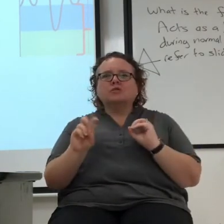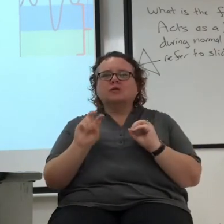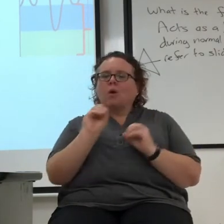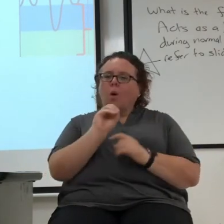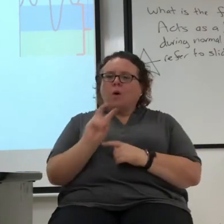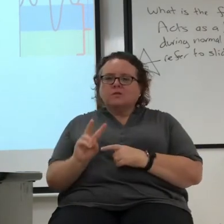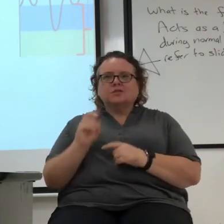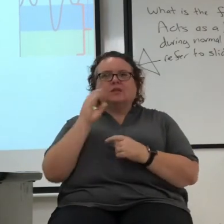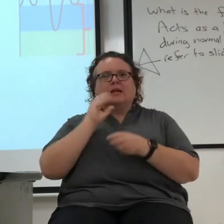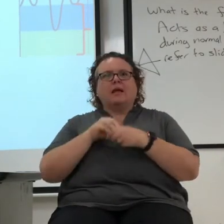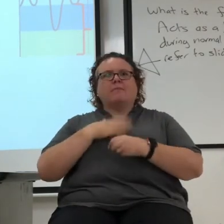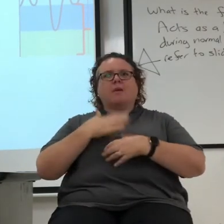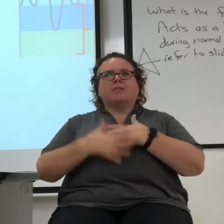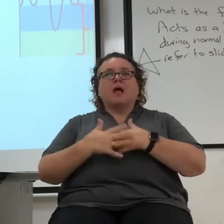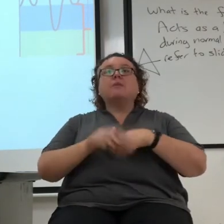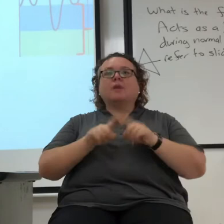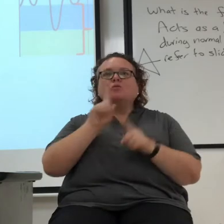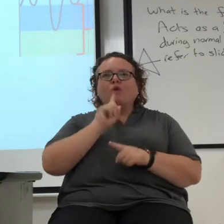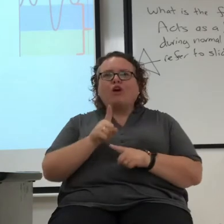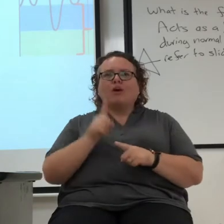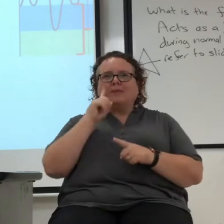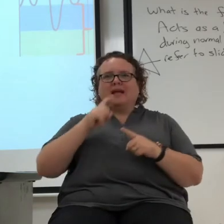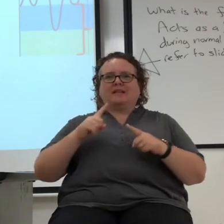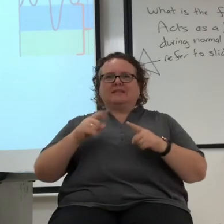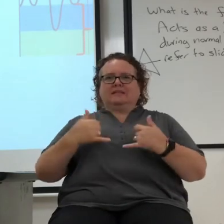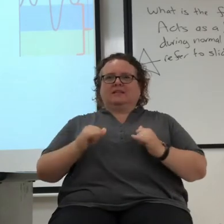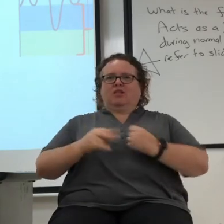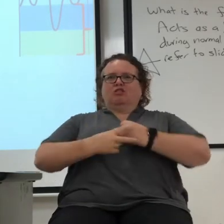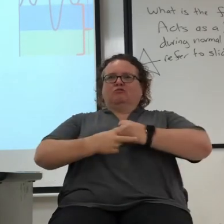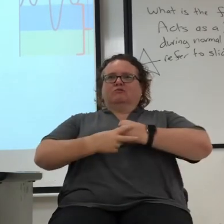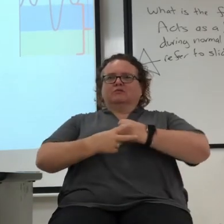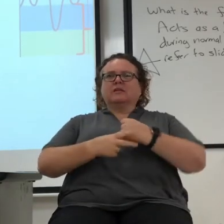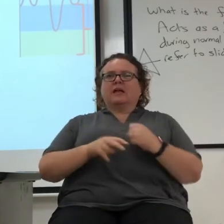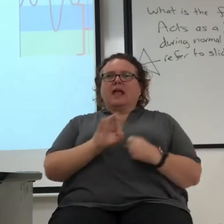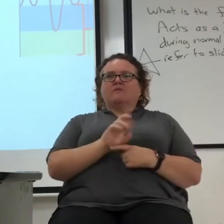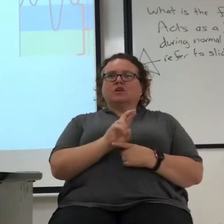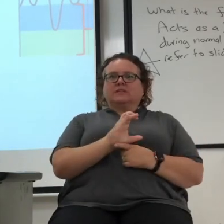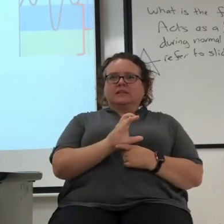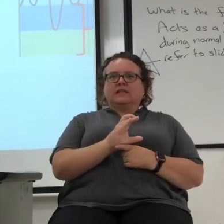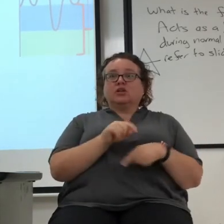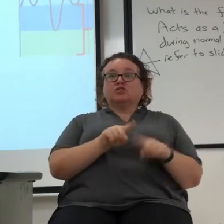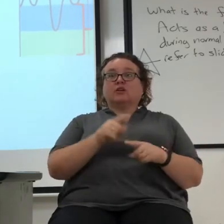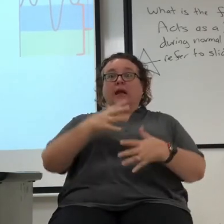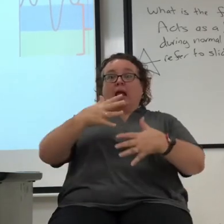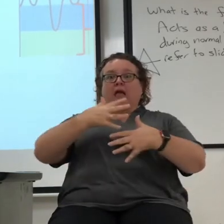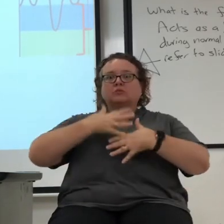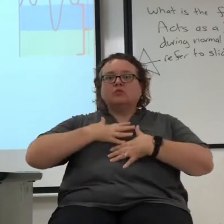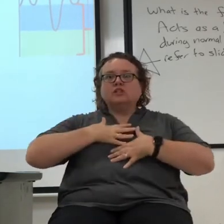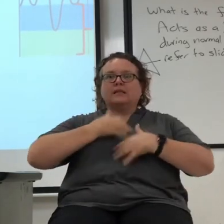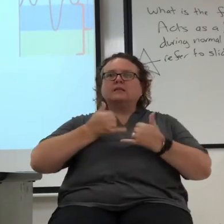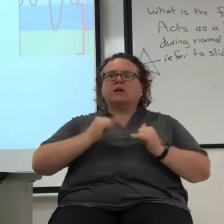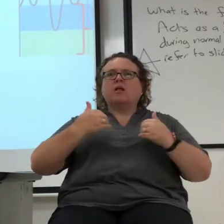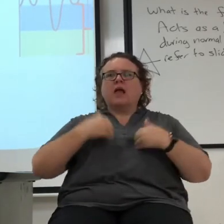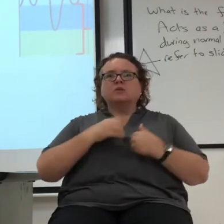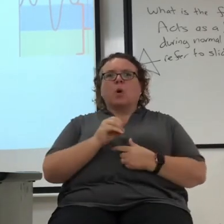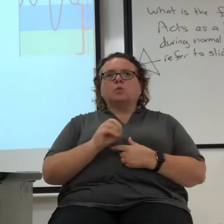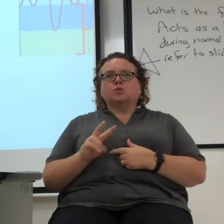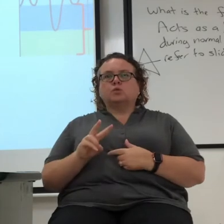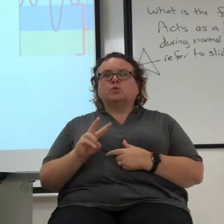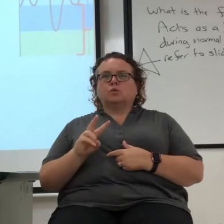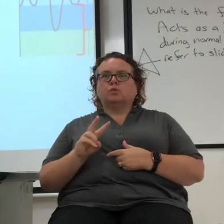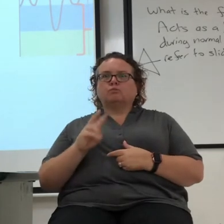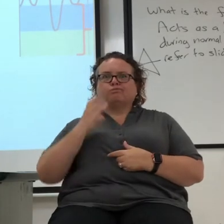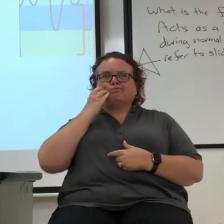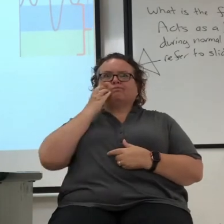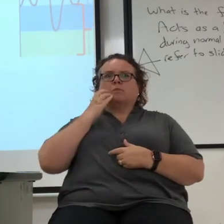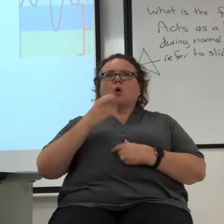are. It's coming from FRC. During expiration, FRC provides an O2-rich reservoir. You